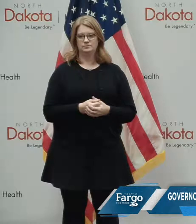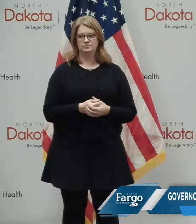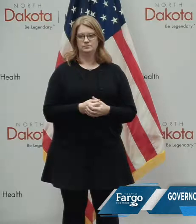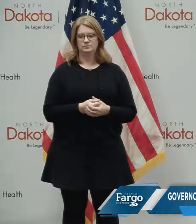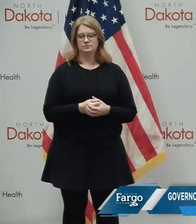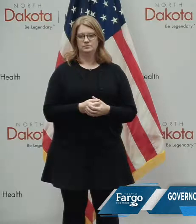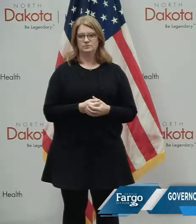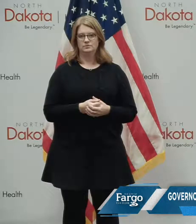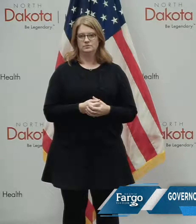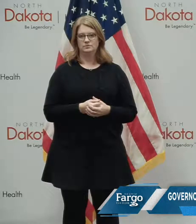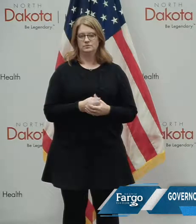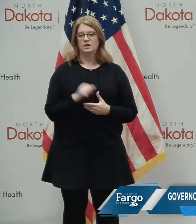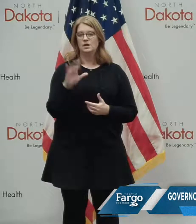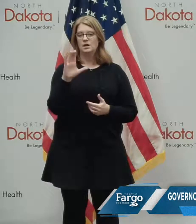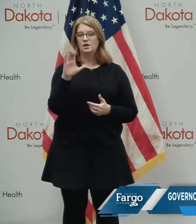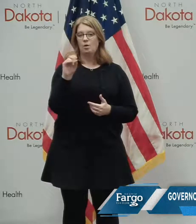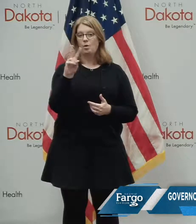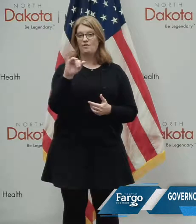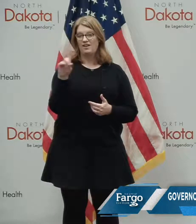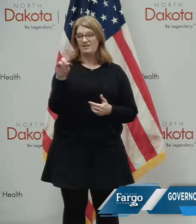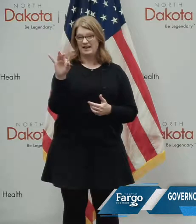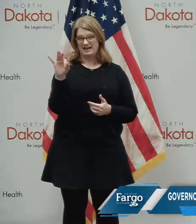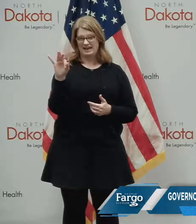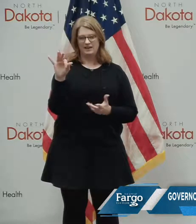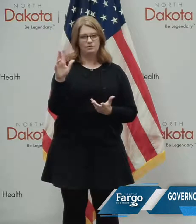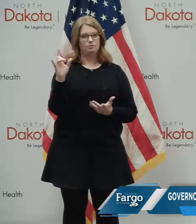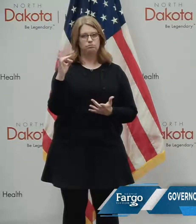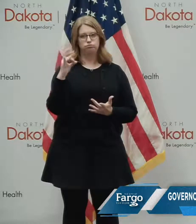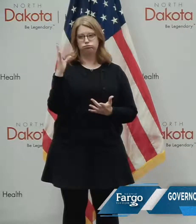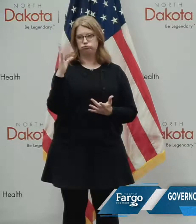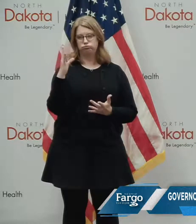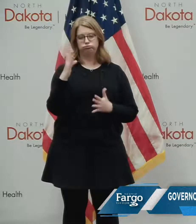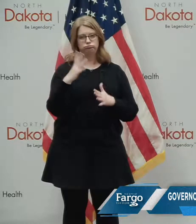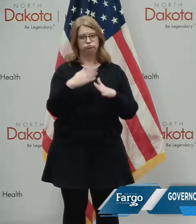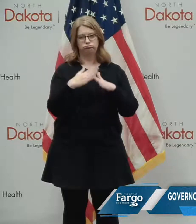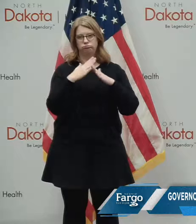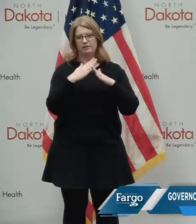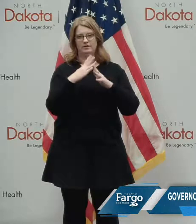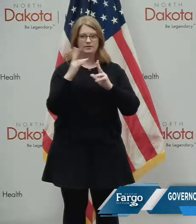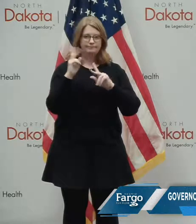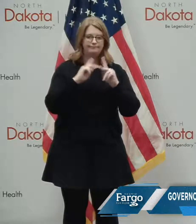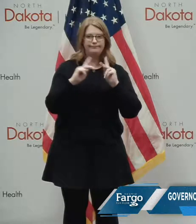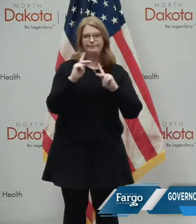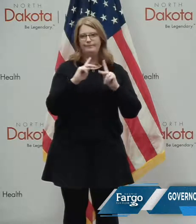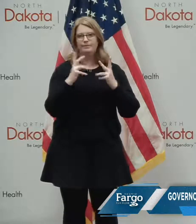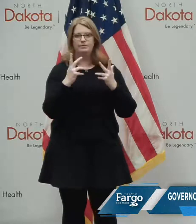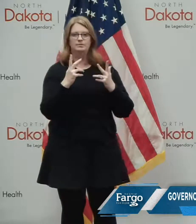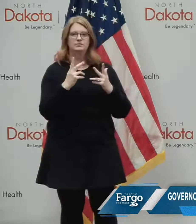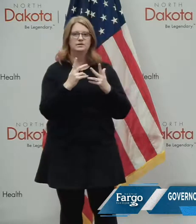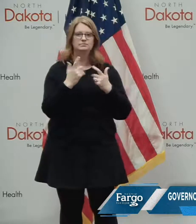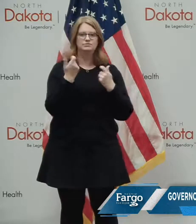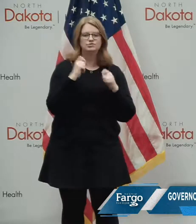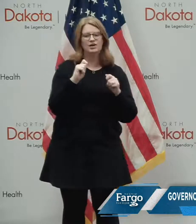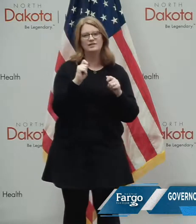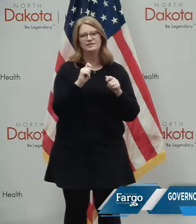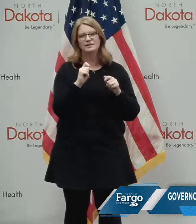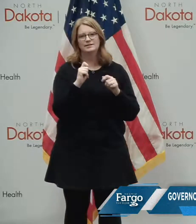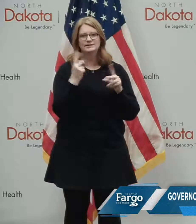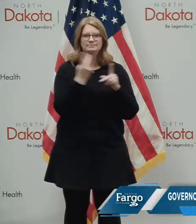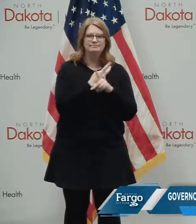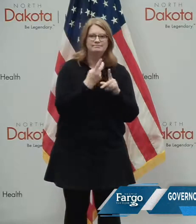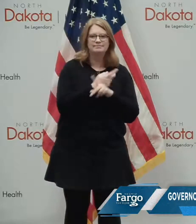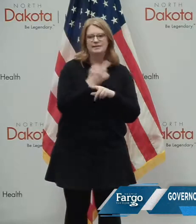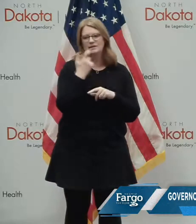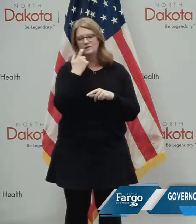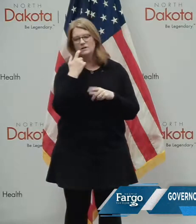We know that COVID-19 has created barriers for people in seeking recovery, including challenges around